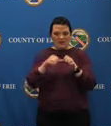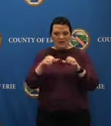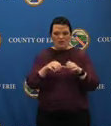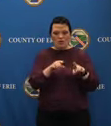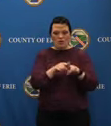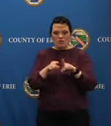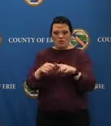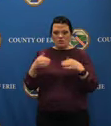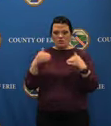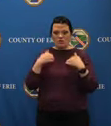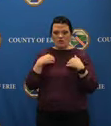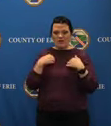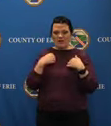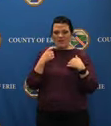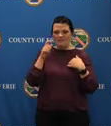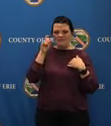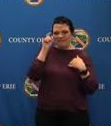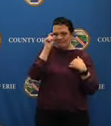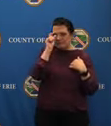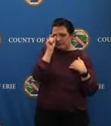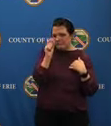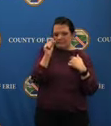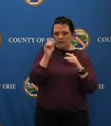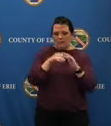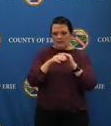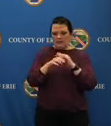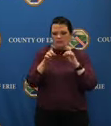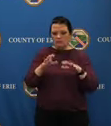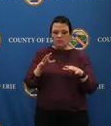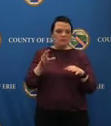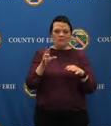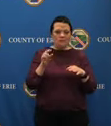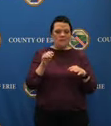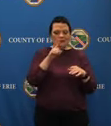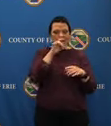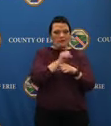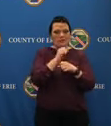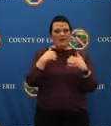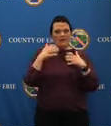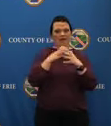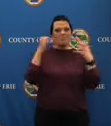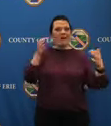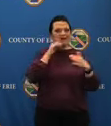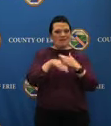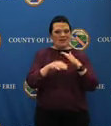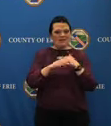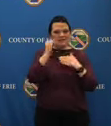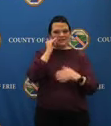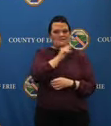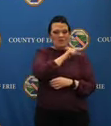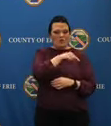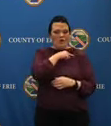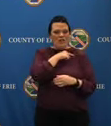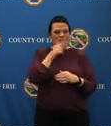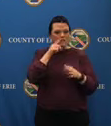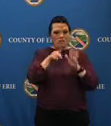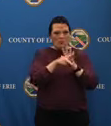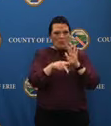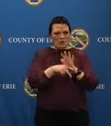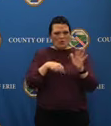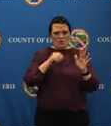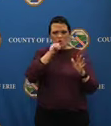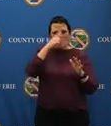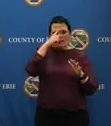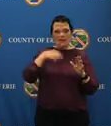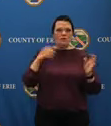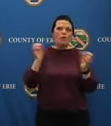has little access to testing right now? Well, they actually have lots of access to testing if they qualify under the protocols. I don't want people to think they're not